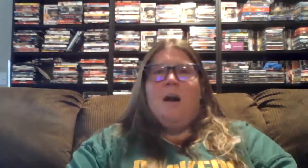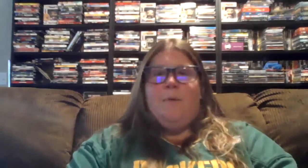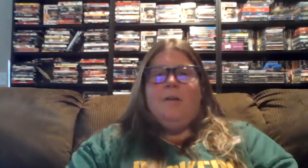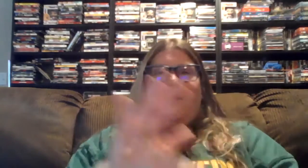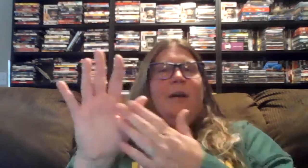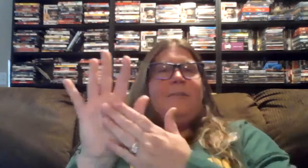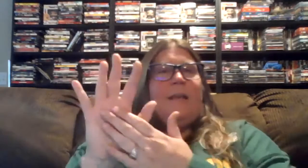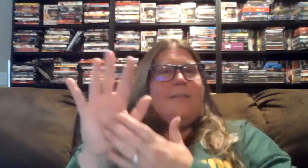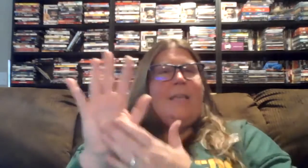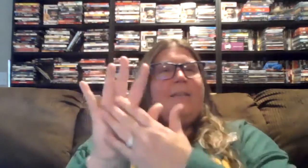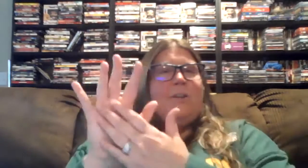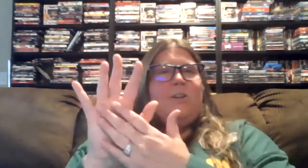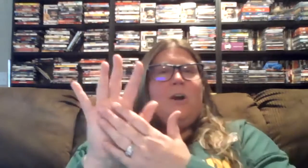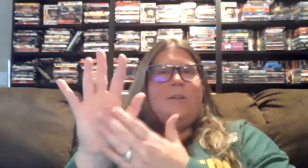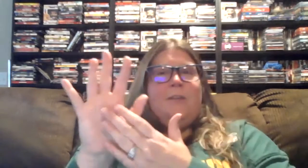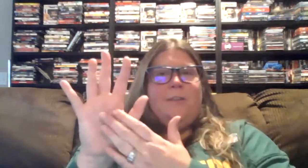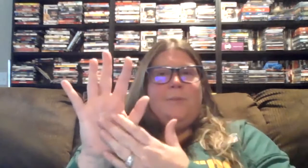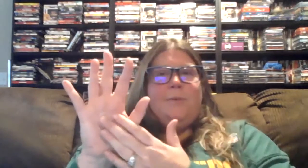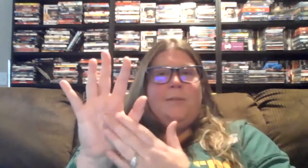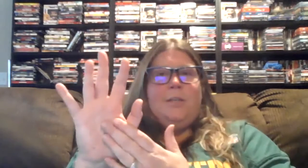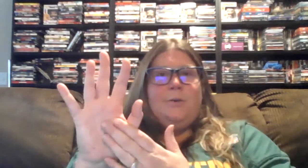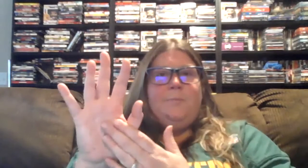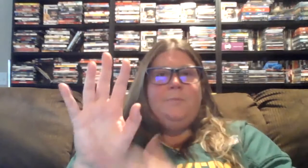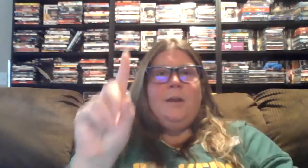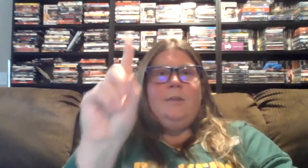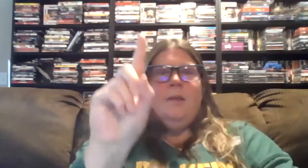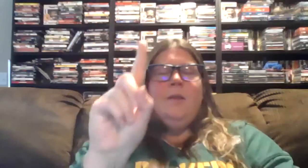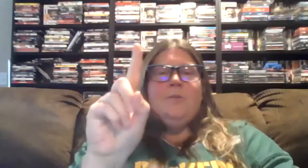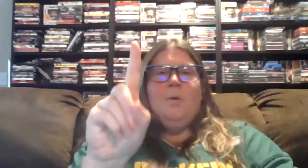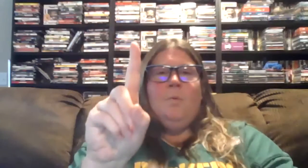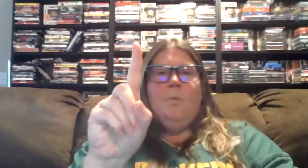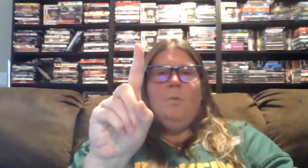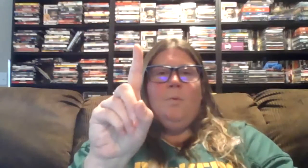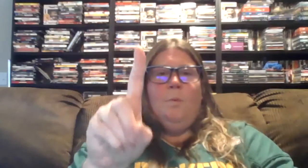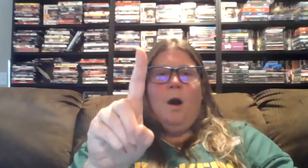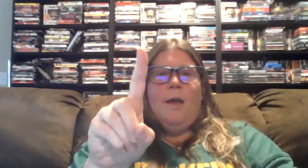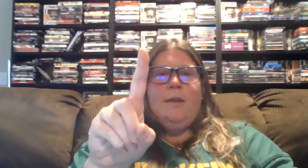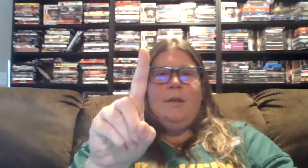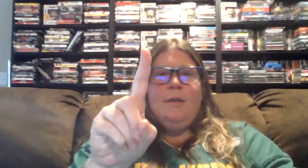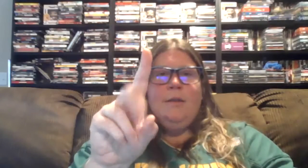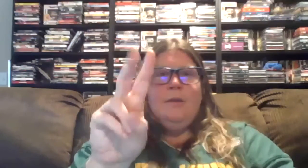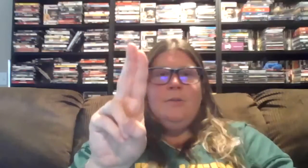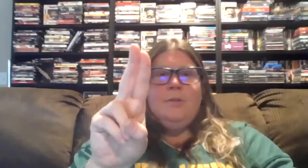numbers because it's easier to know the difference between the two, right? So 1,